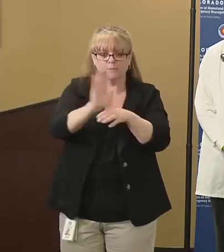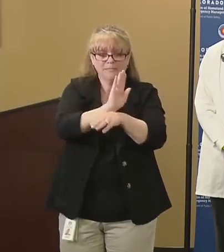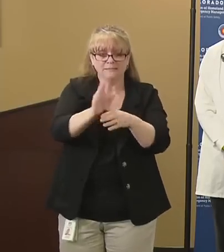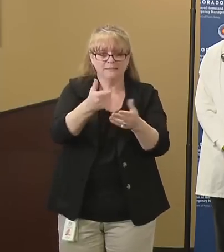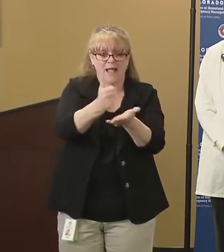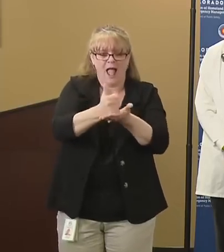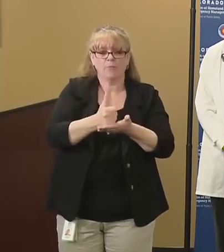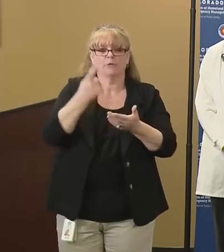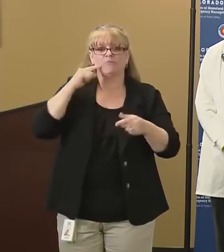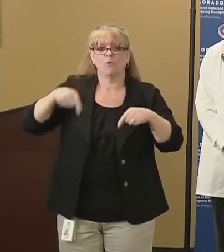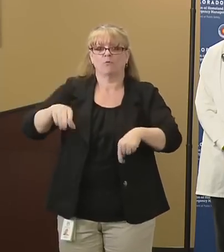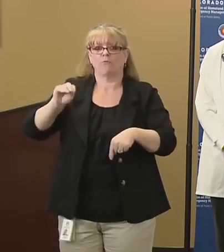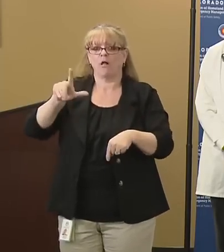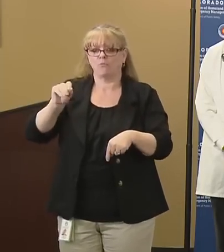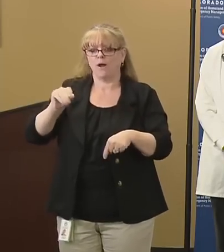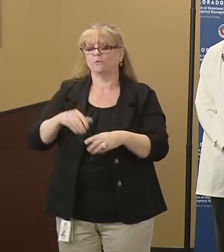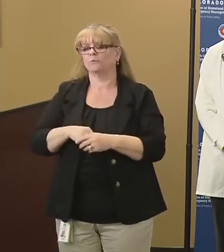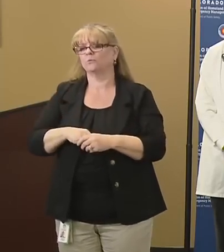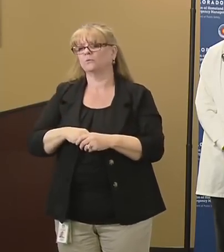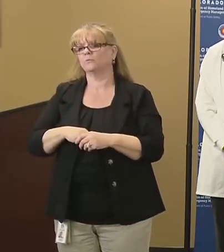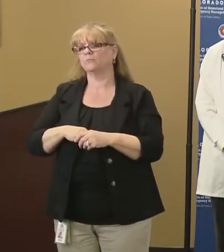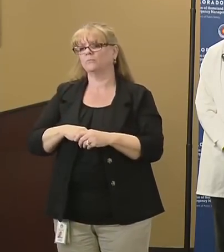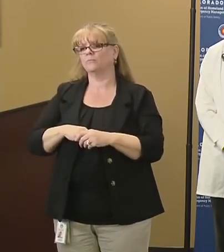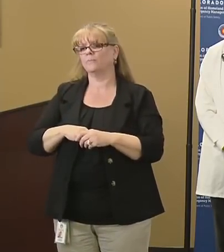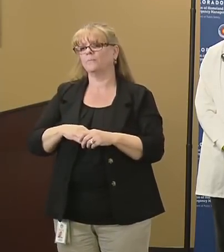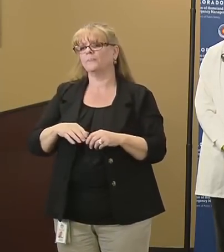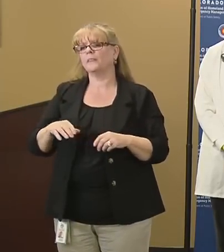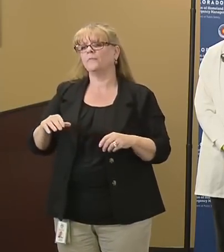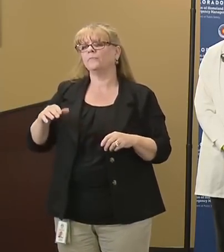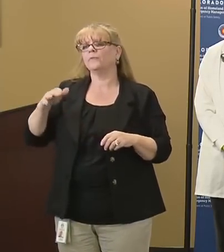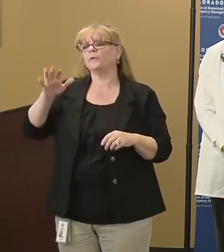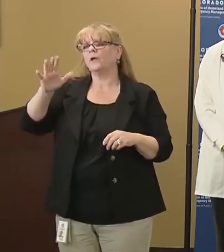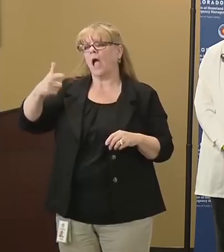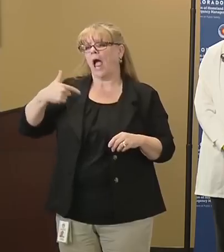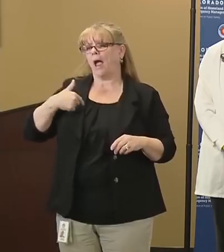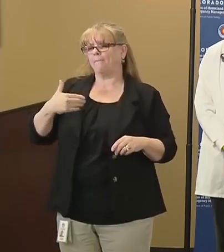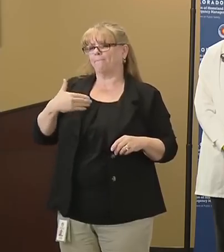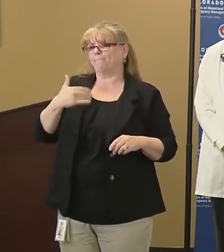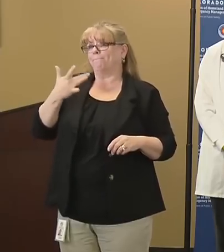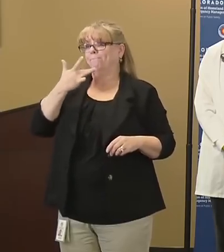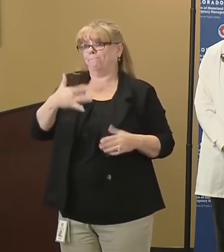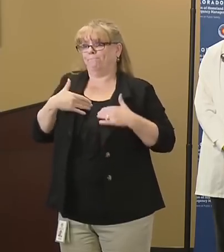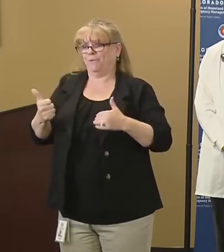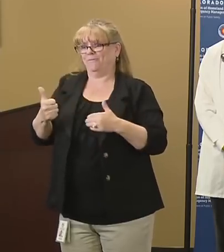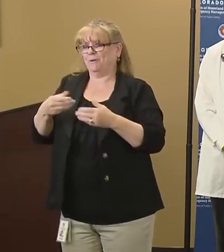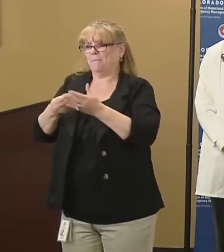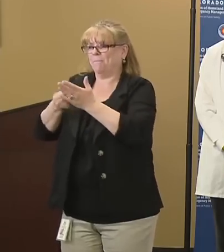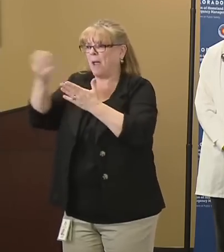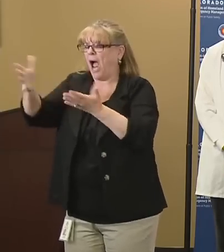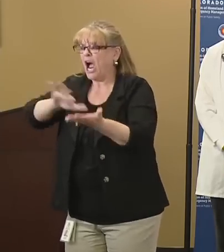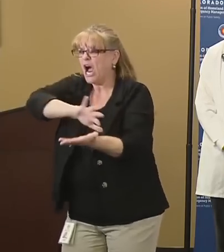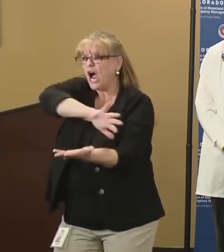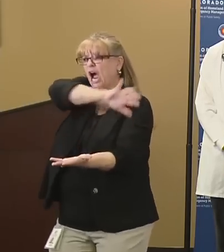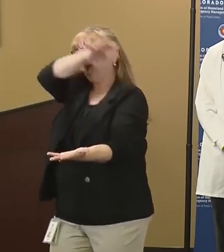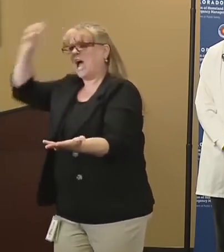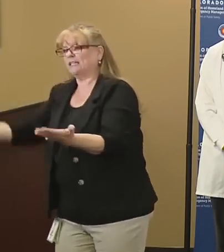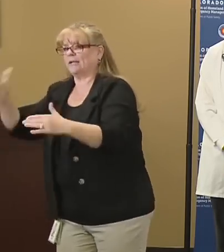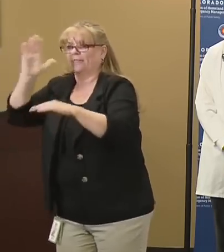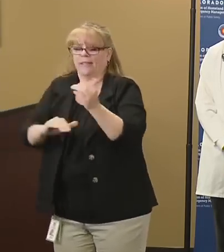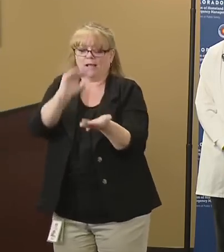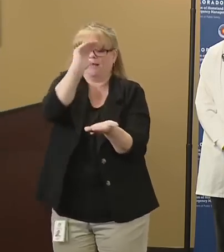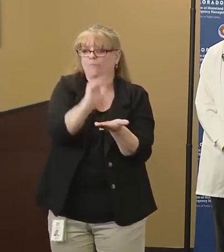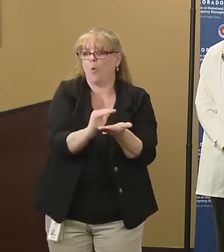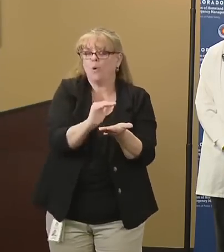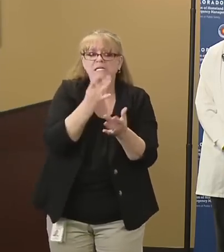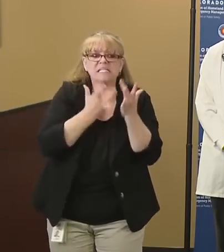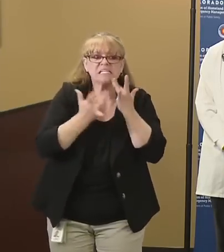Colorado. And frankly, we'd rather acquire too much than too little, right? We're going to use all the surgical masks and gowns and gloves that